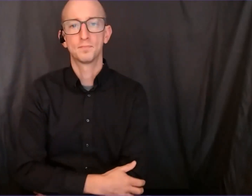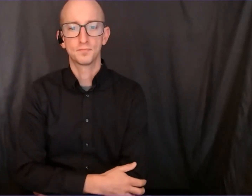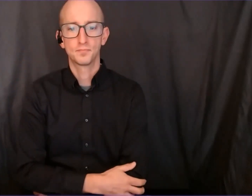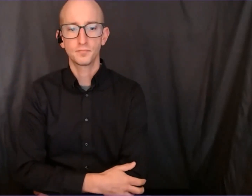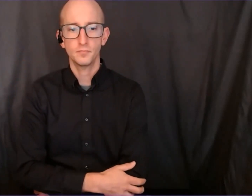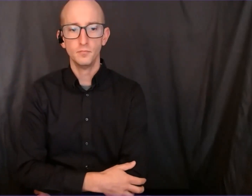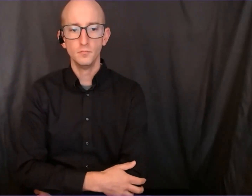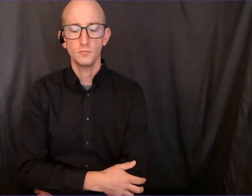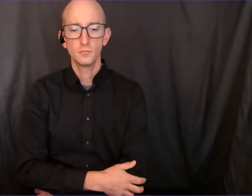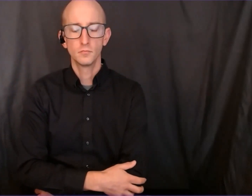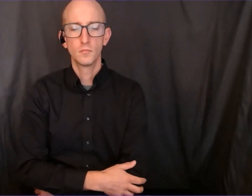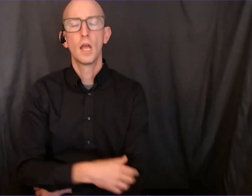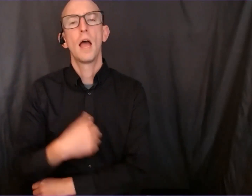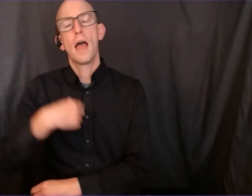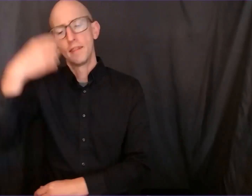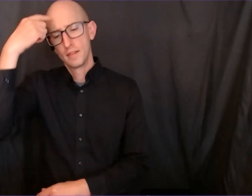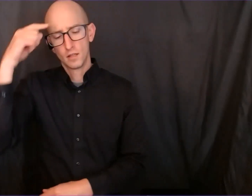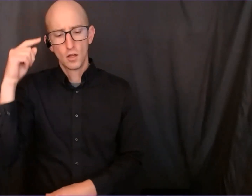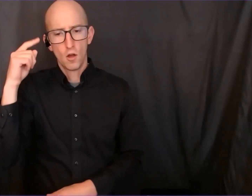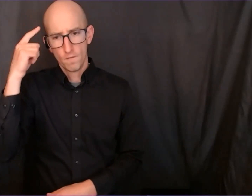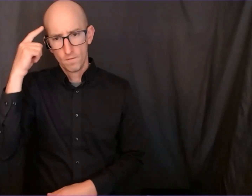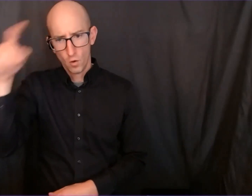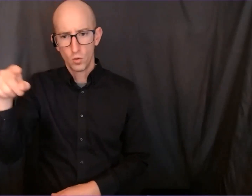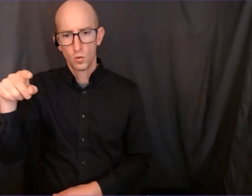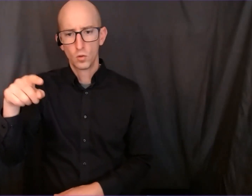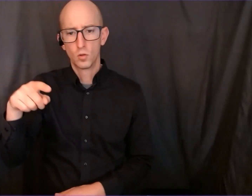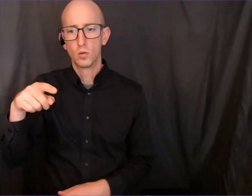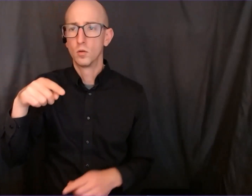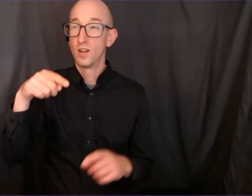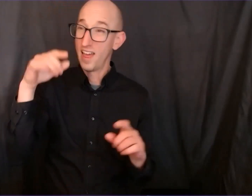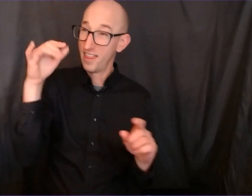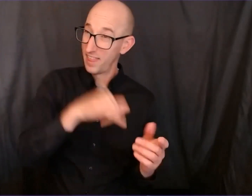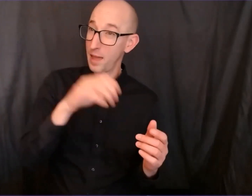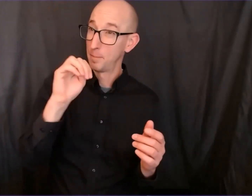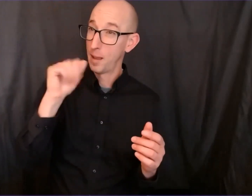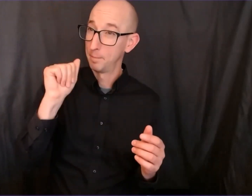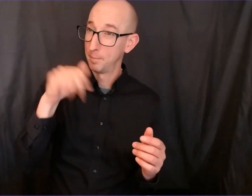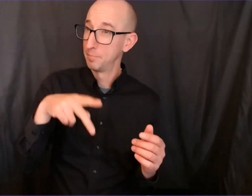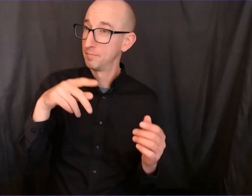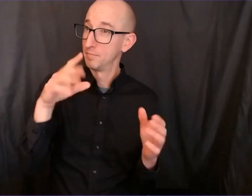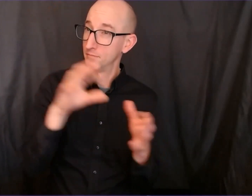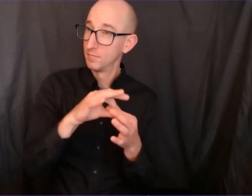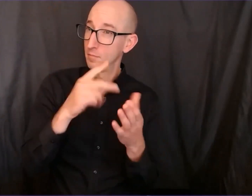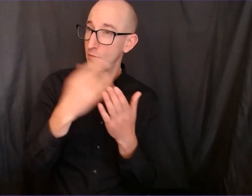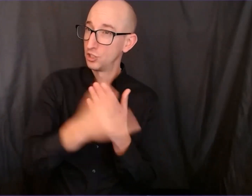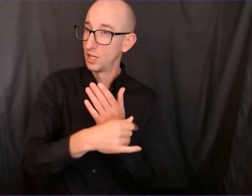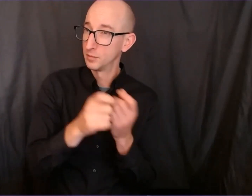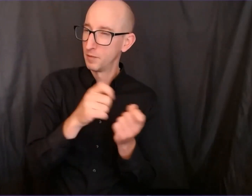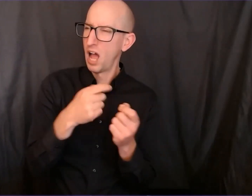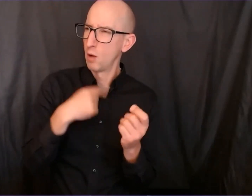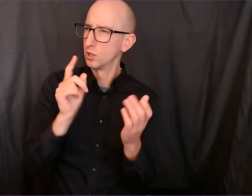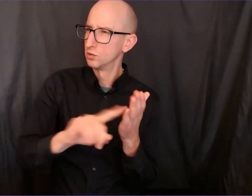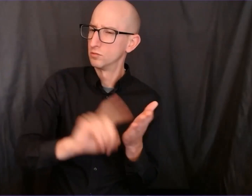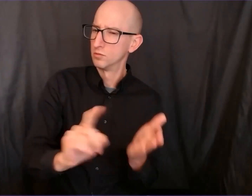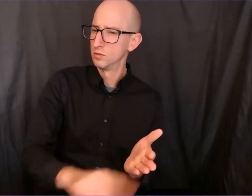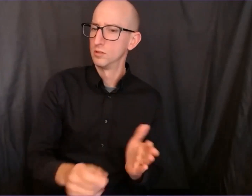I think that for the project specific one, I'll look into that, Sabrina, and